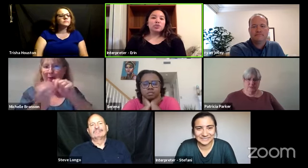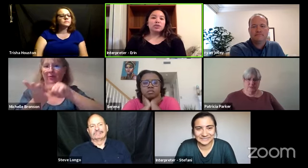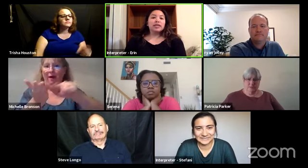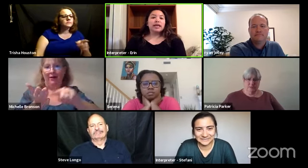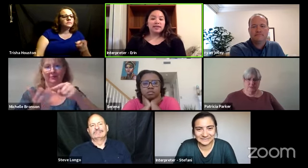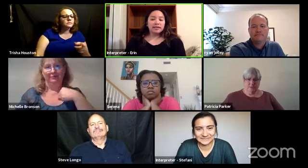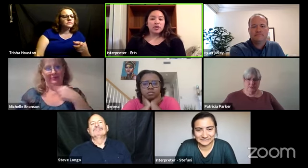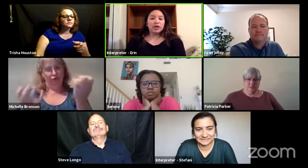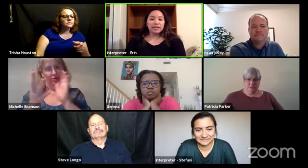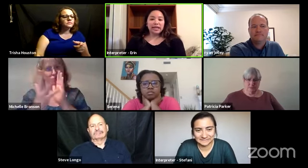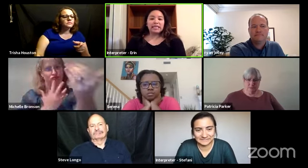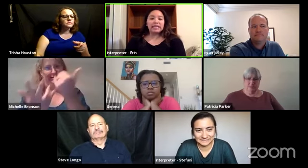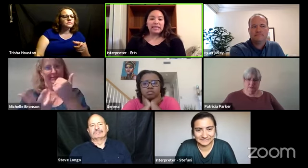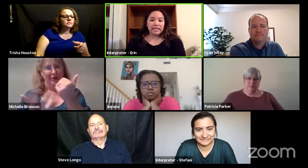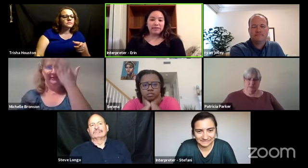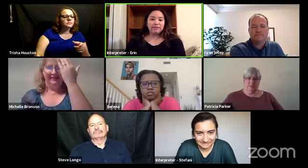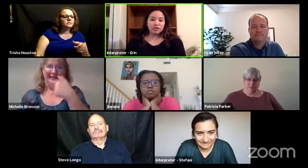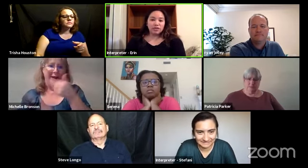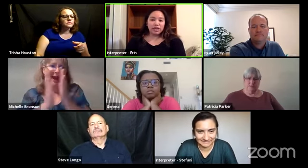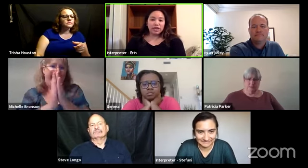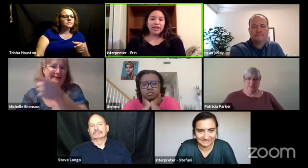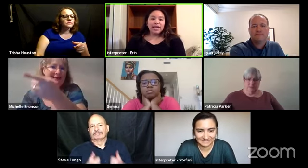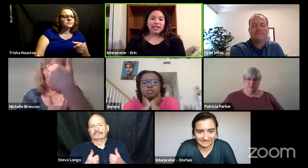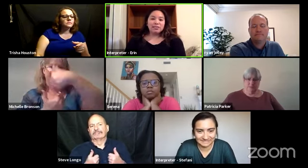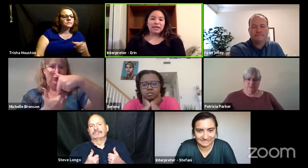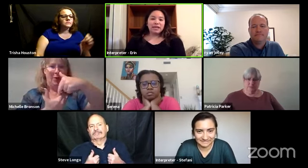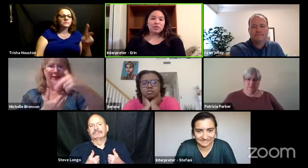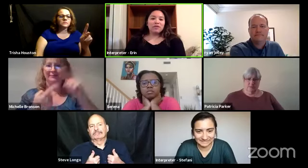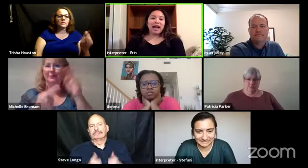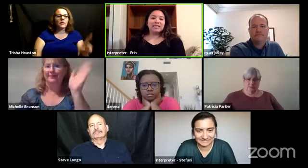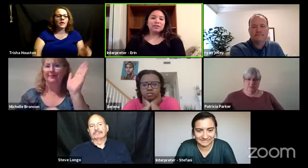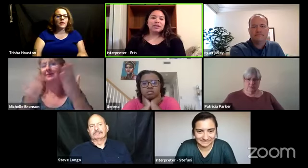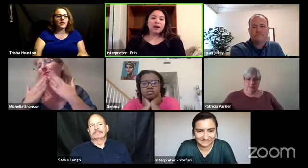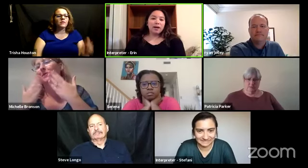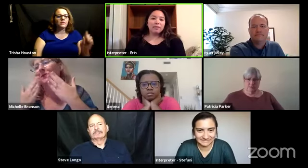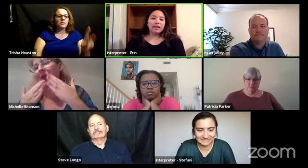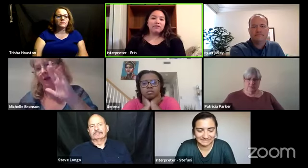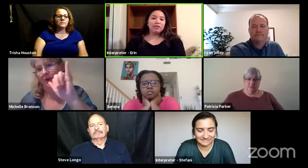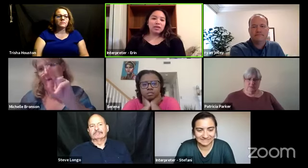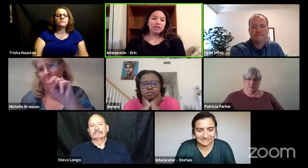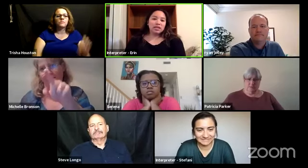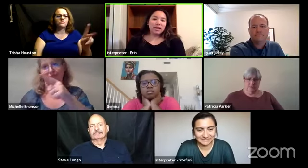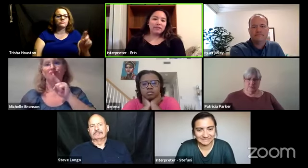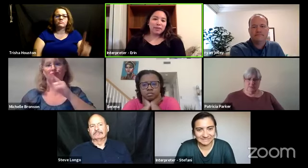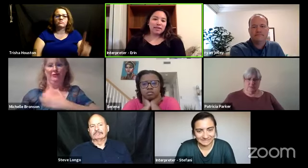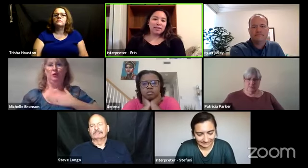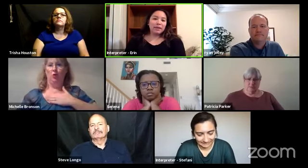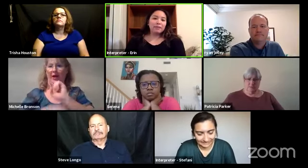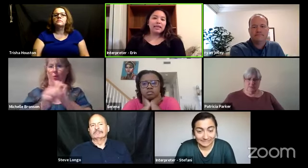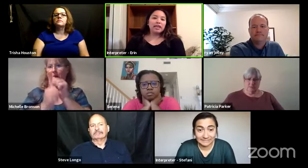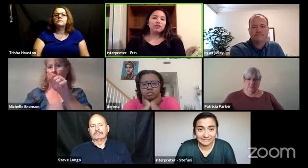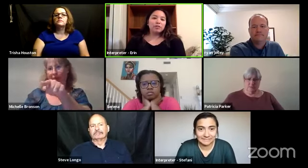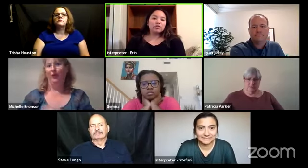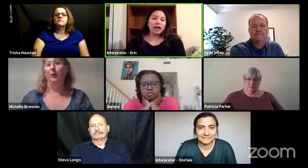June 2019 fiscal year, is because we've asked him to come even with the delay of the pandemic. But thank you so much, Ryan,